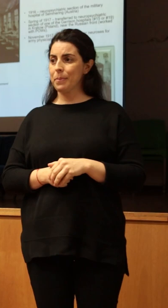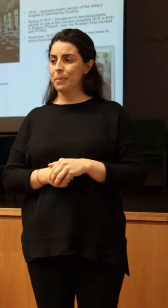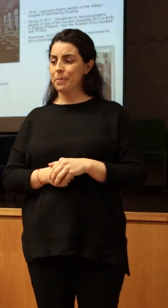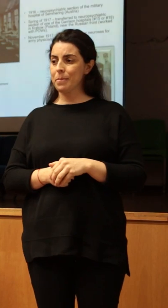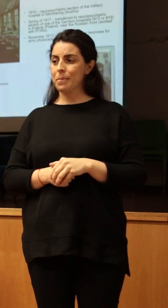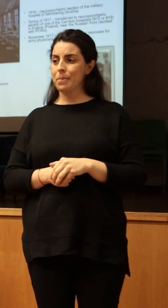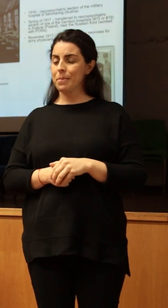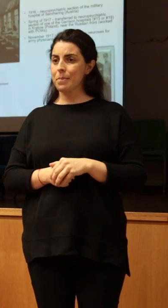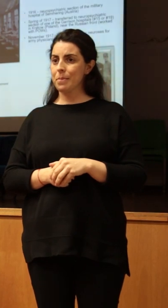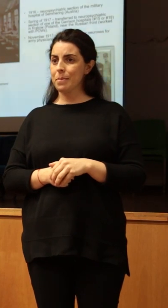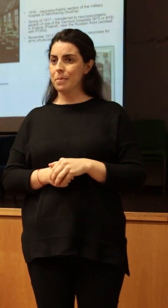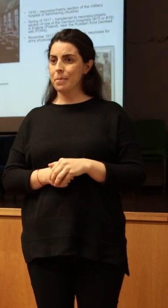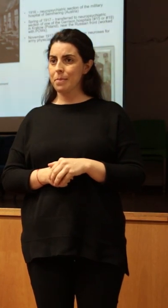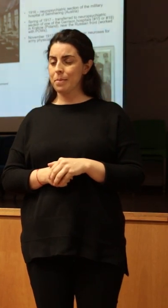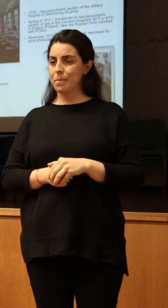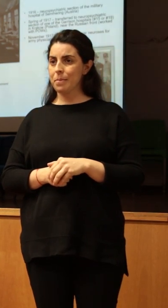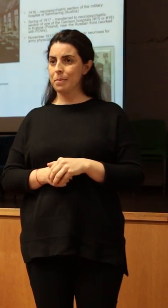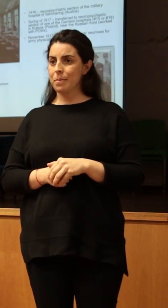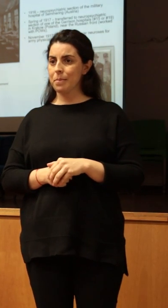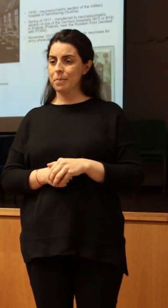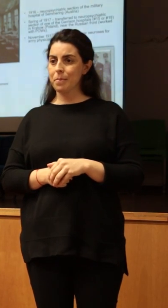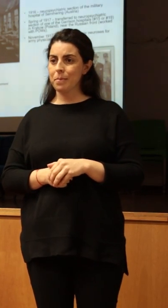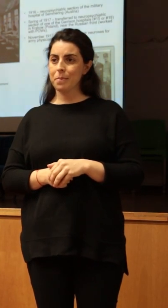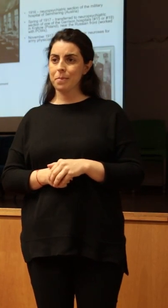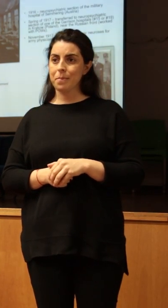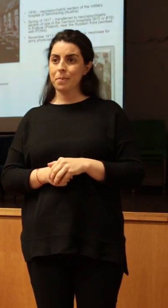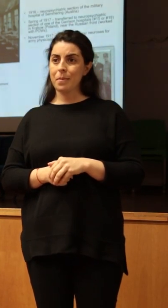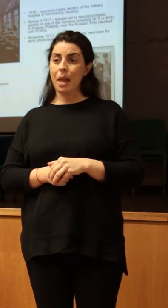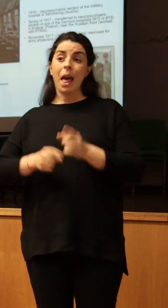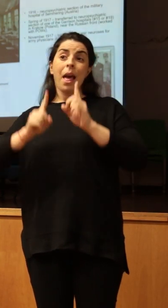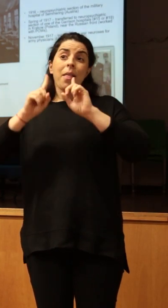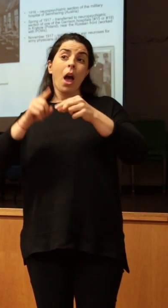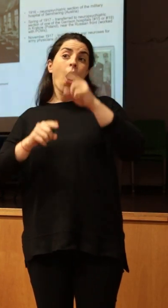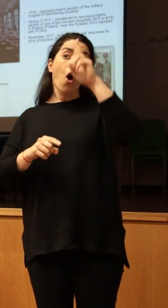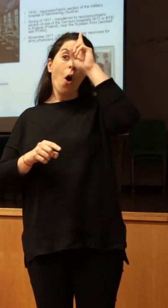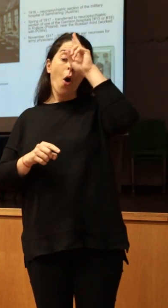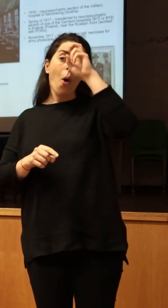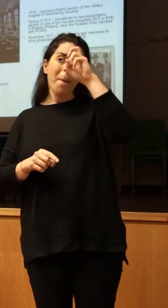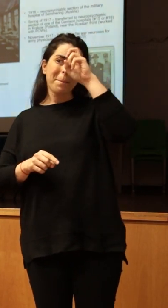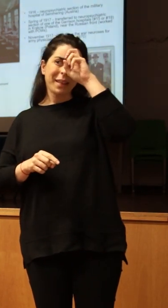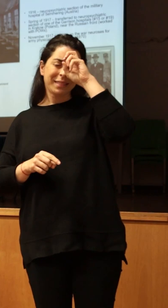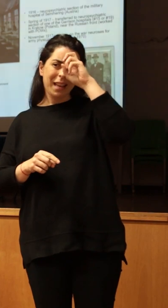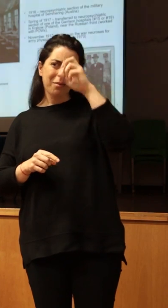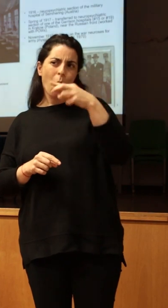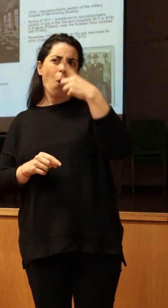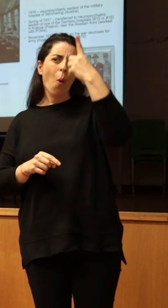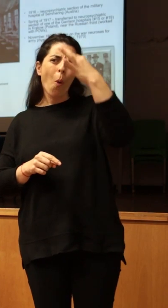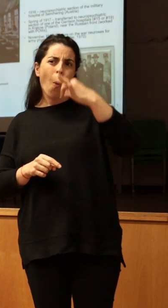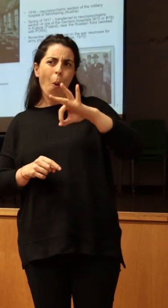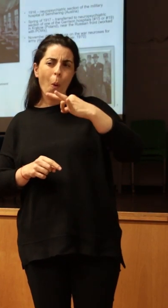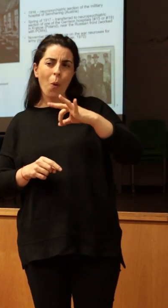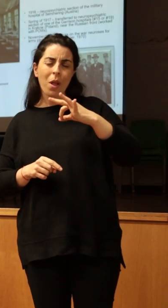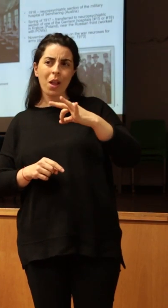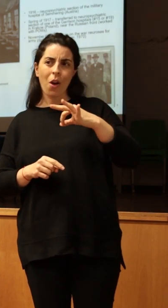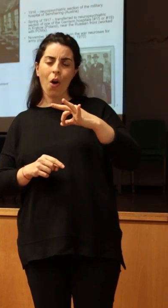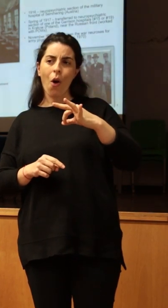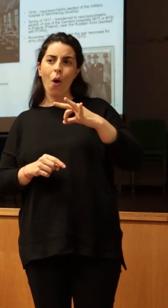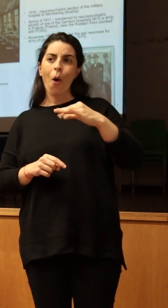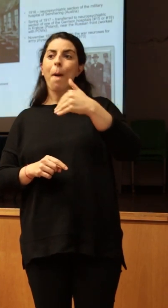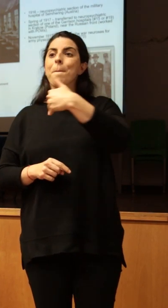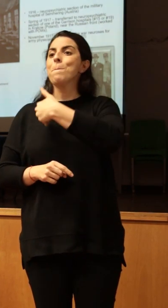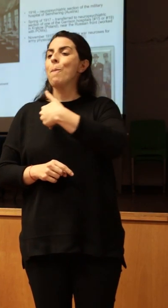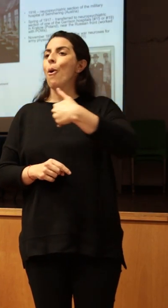was a hospital in Poland. Incluyendo un hospital muy particular en Polonia que fue